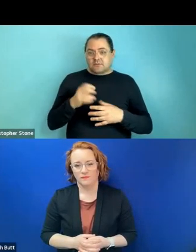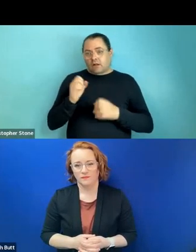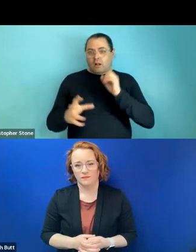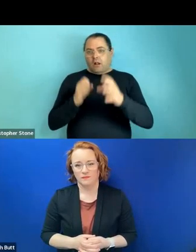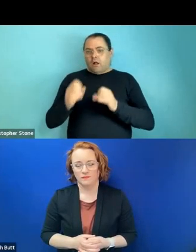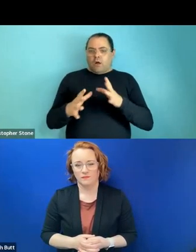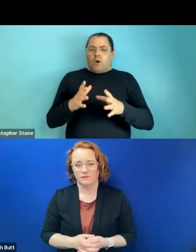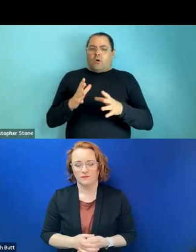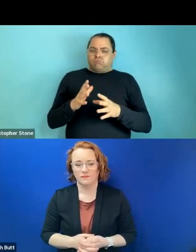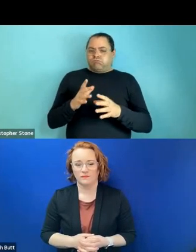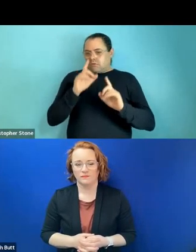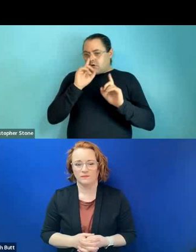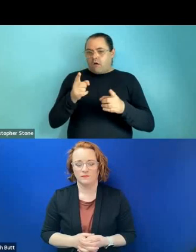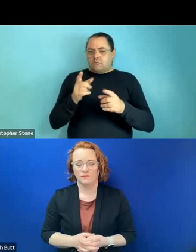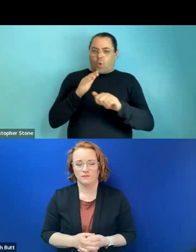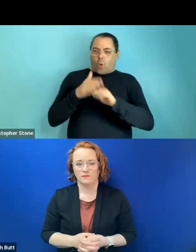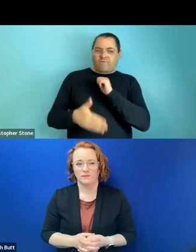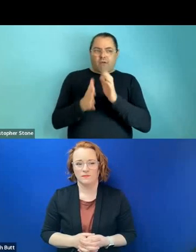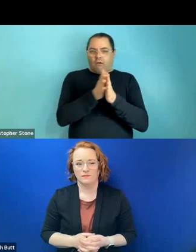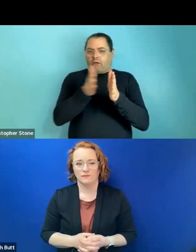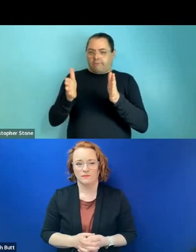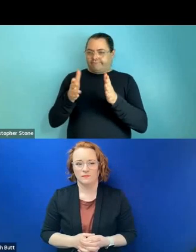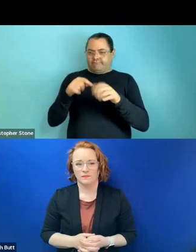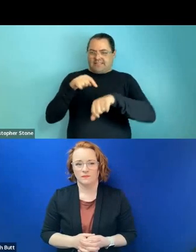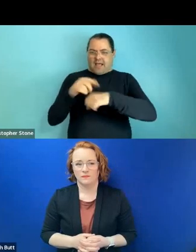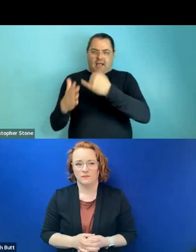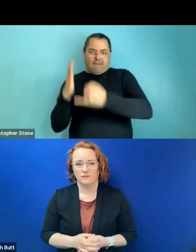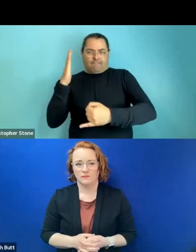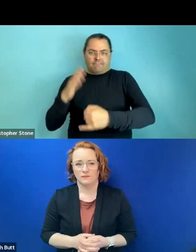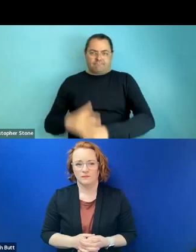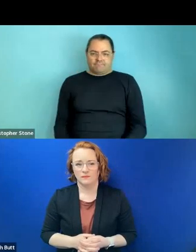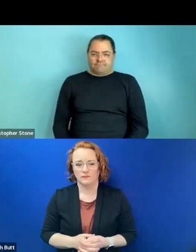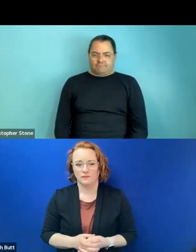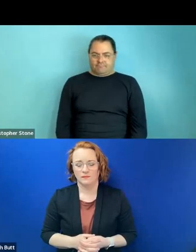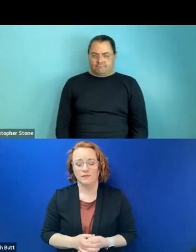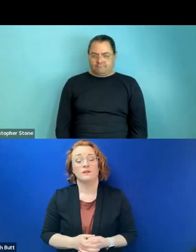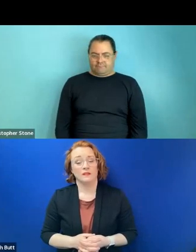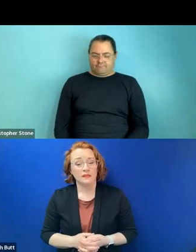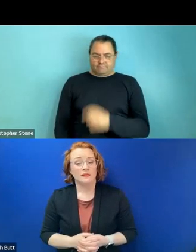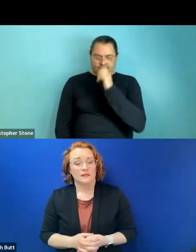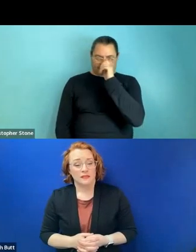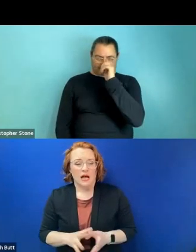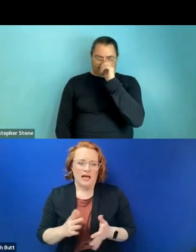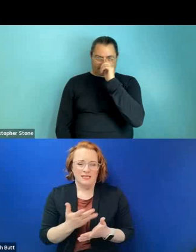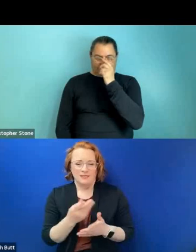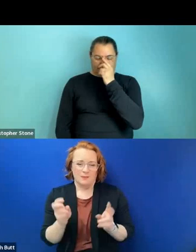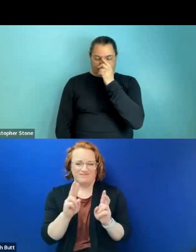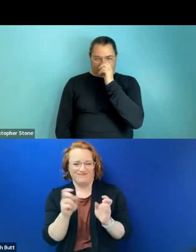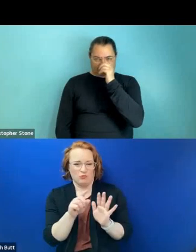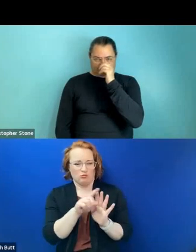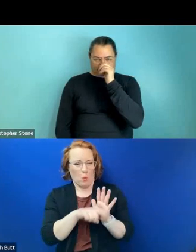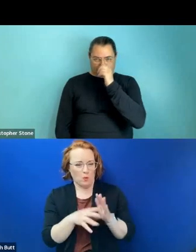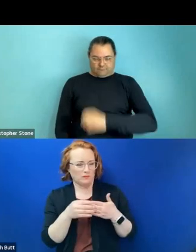that you wouldn't want to be interpreting beyond? Yeah, so I mean, we have kind of rules or standards